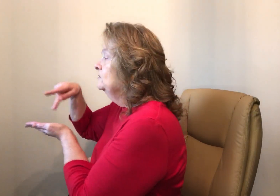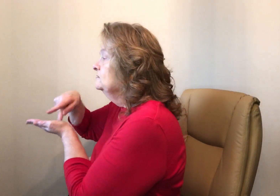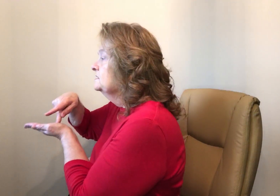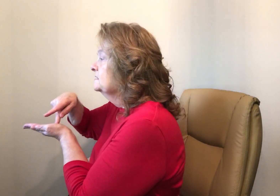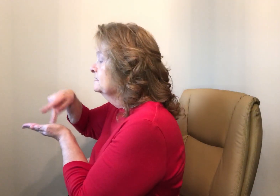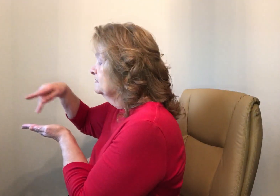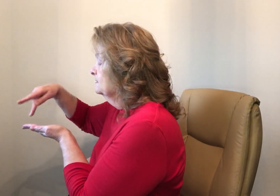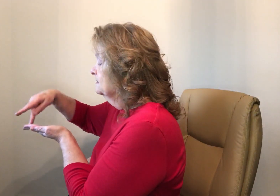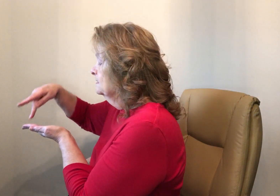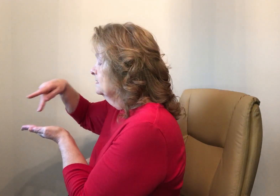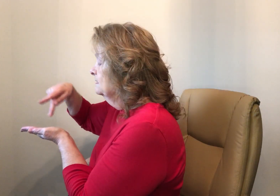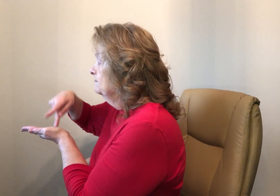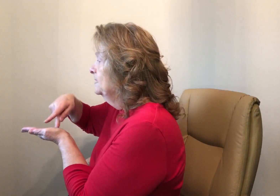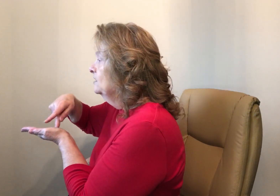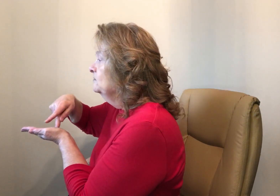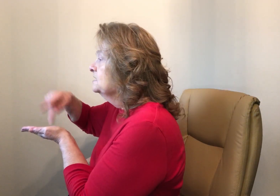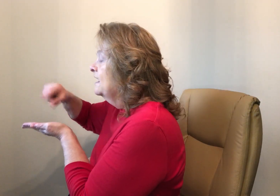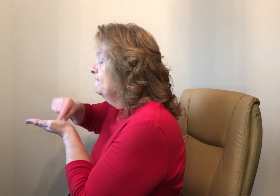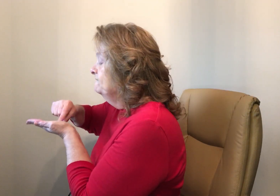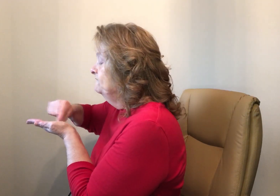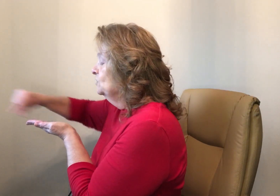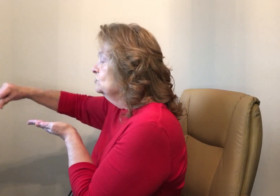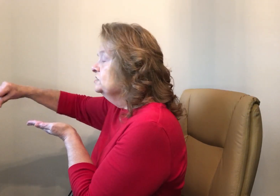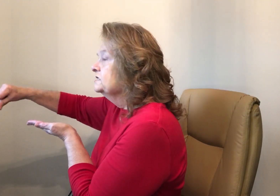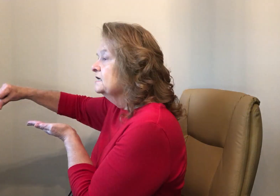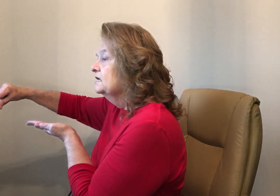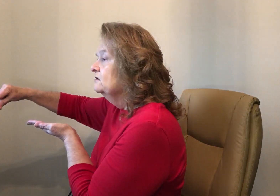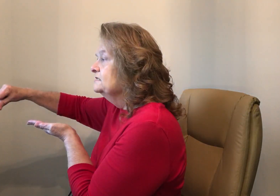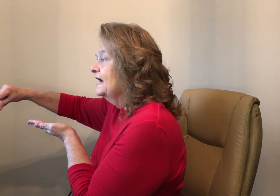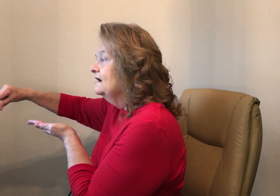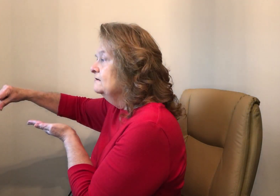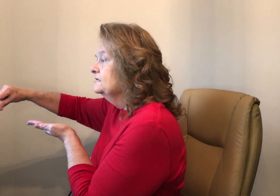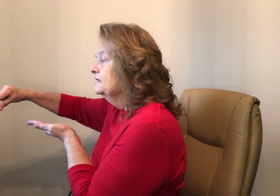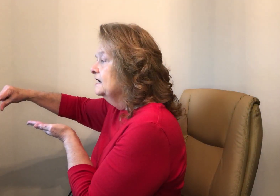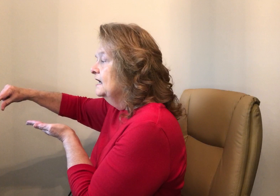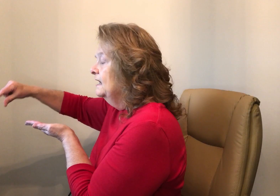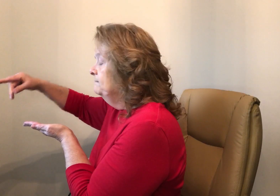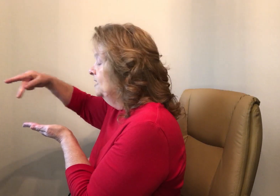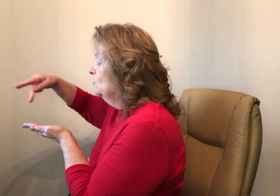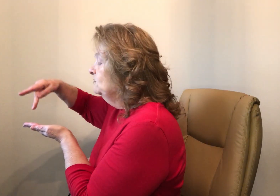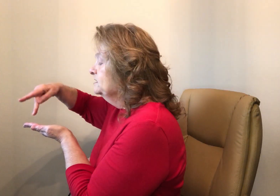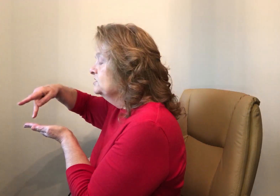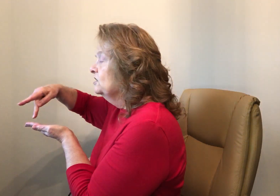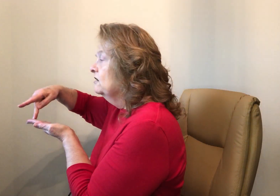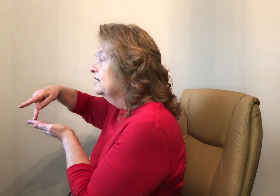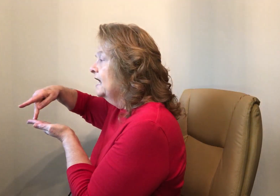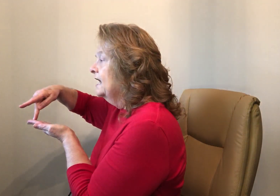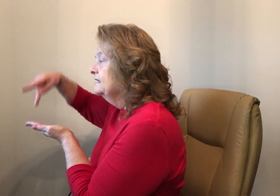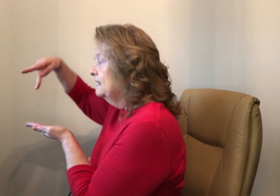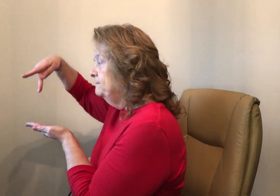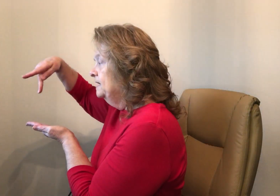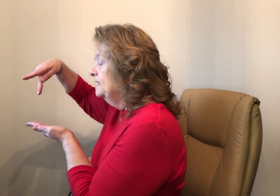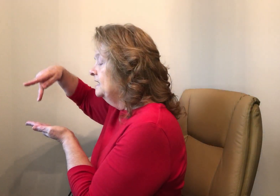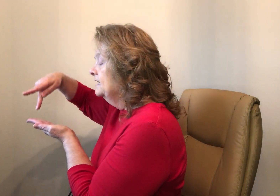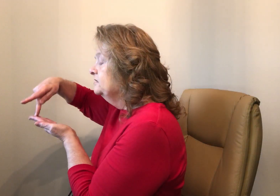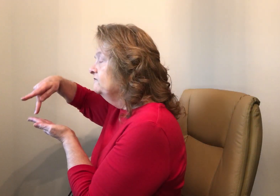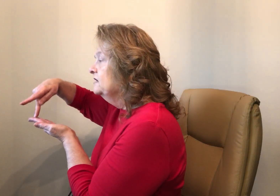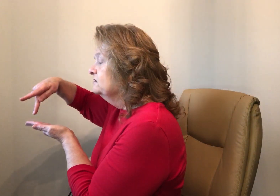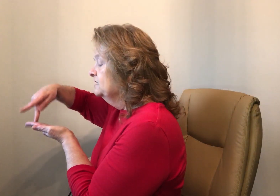parables, parables. Verse goes out. Parables start at a P at your fingertips